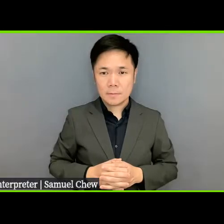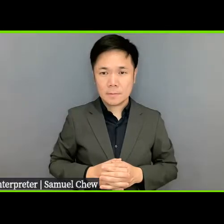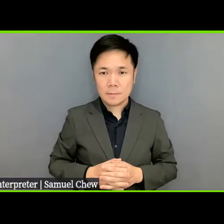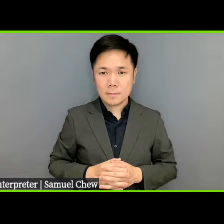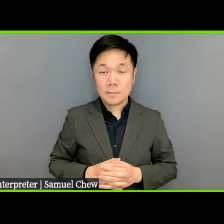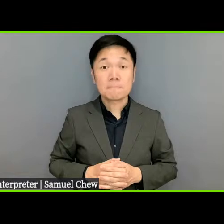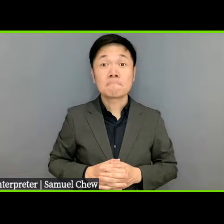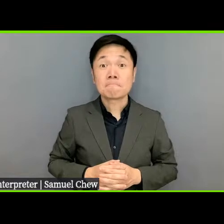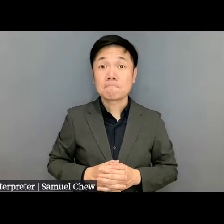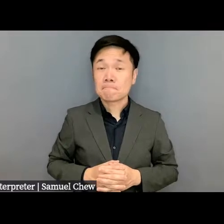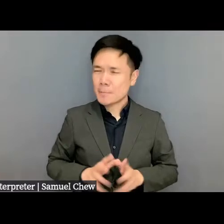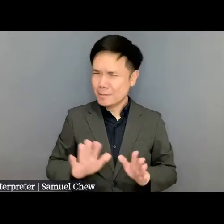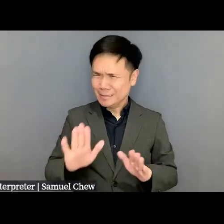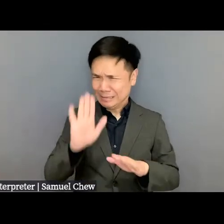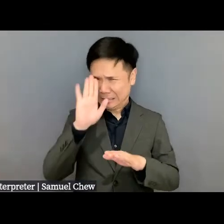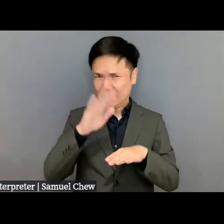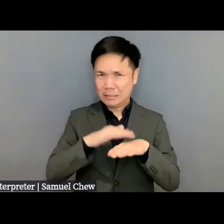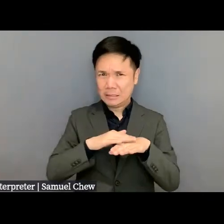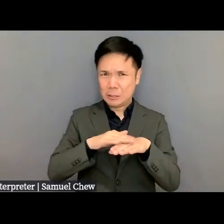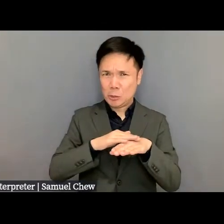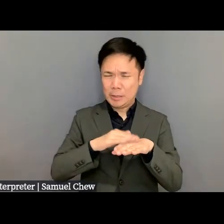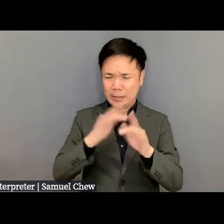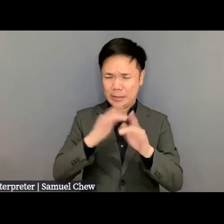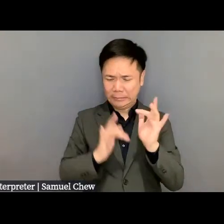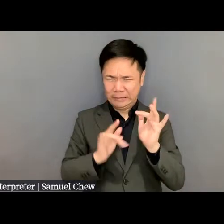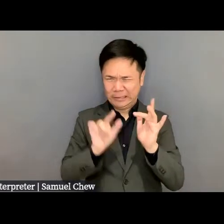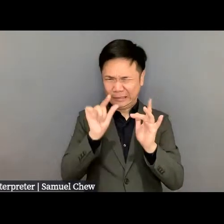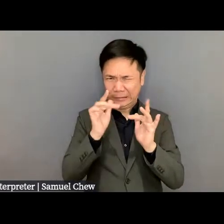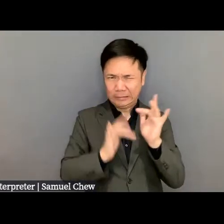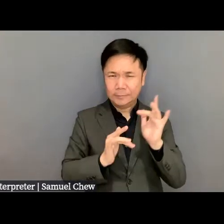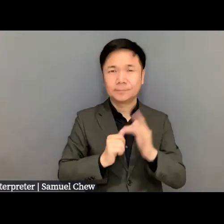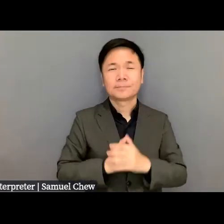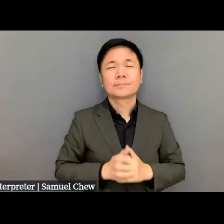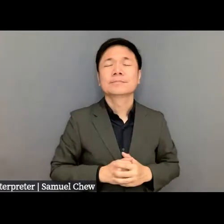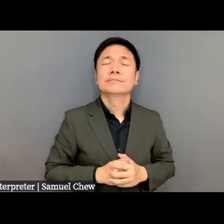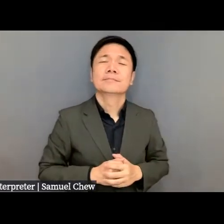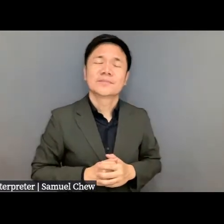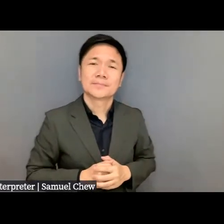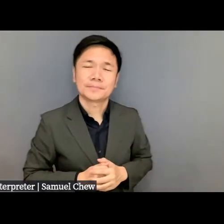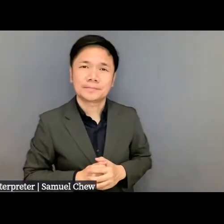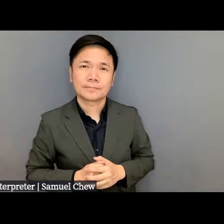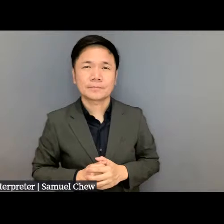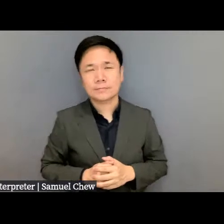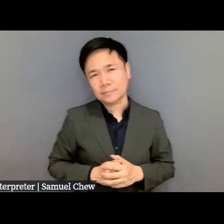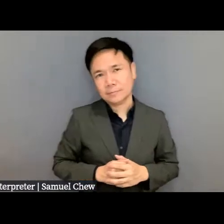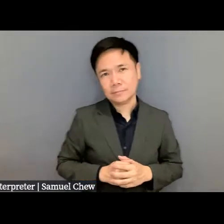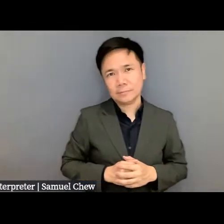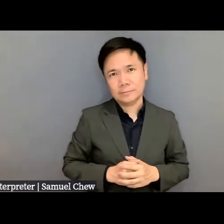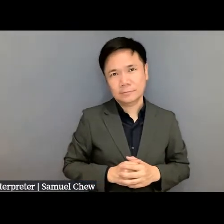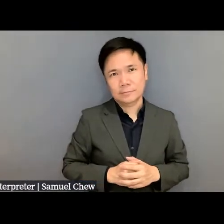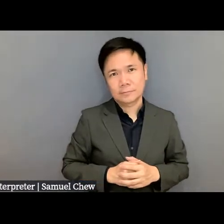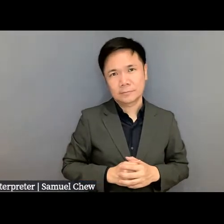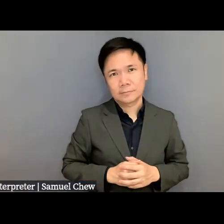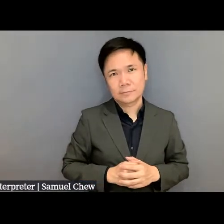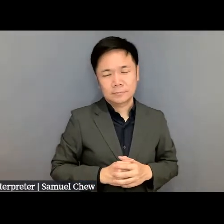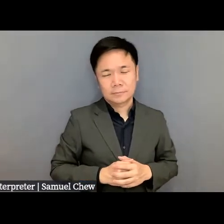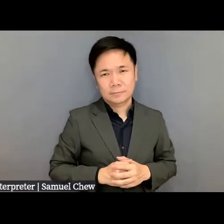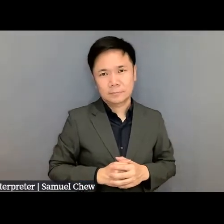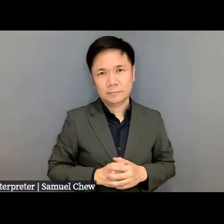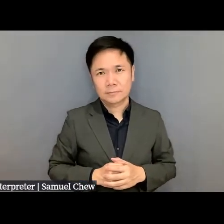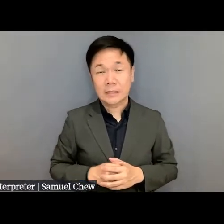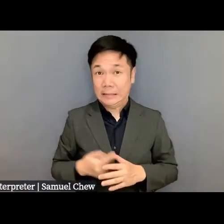Okay, I'm sorry, I went off for a second there. Okay, so what I'm saying, in Liberia, we have